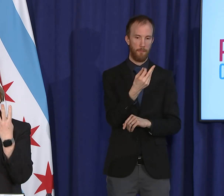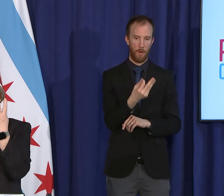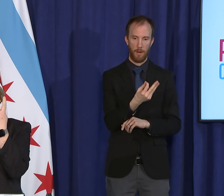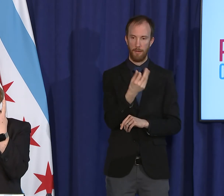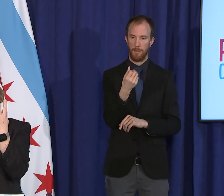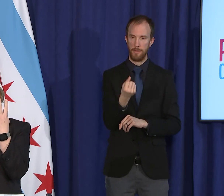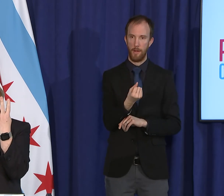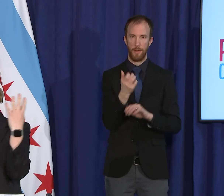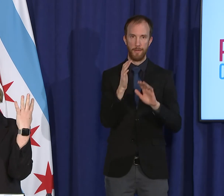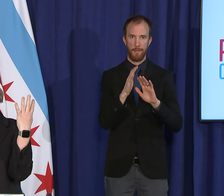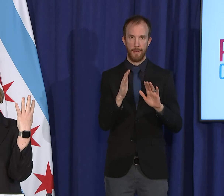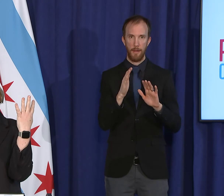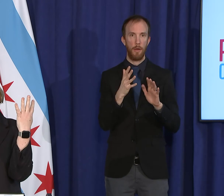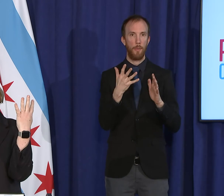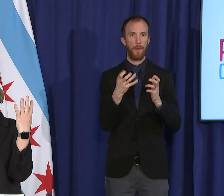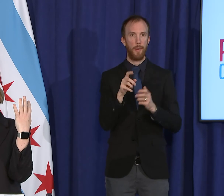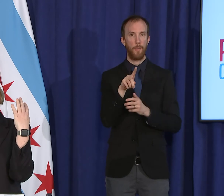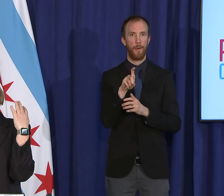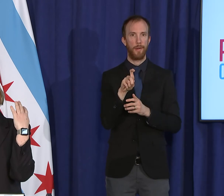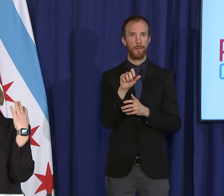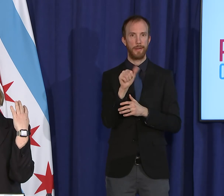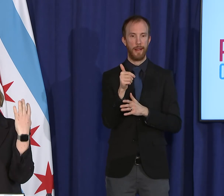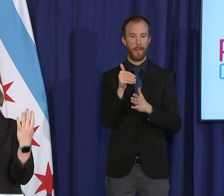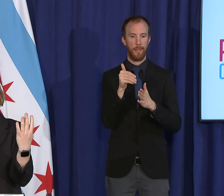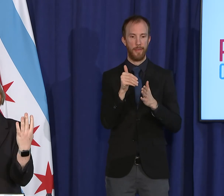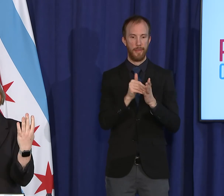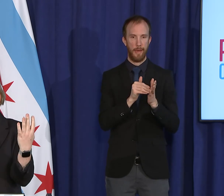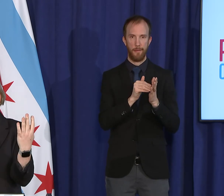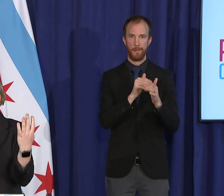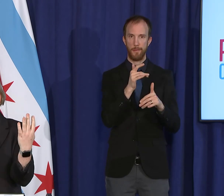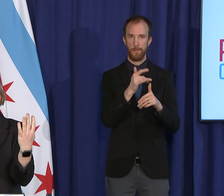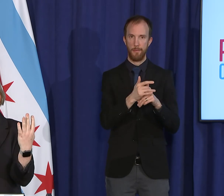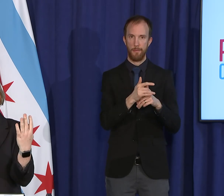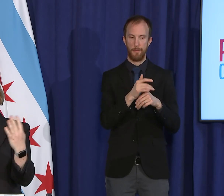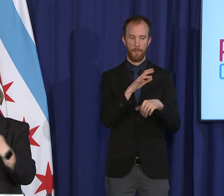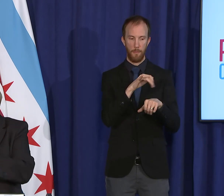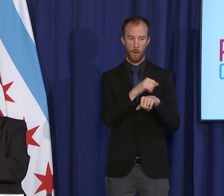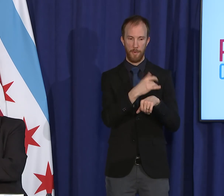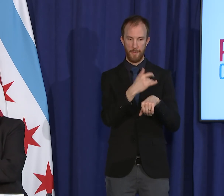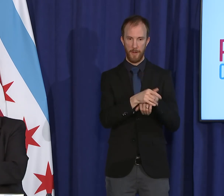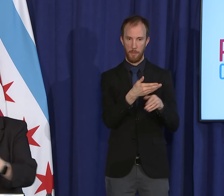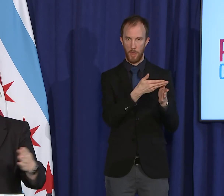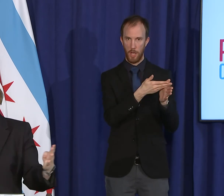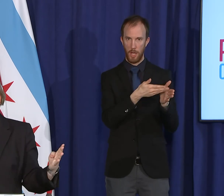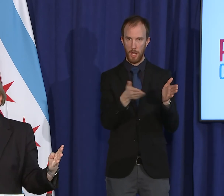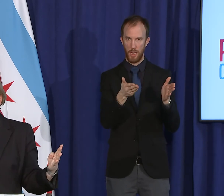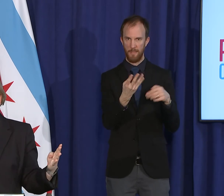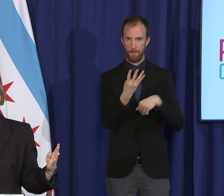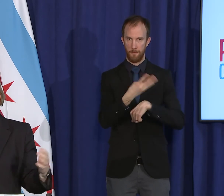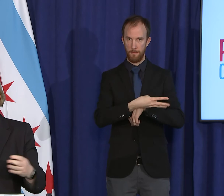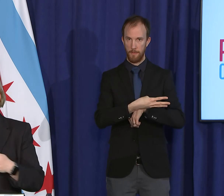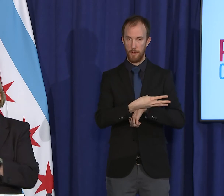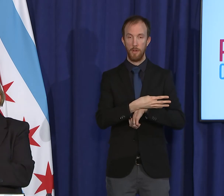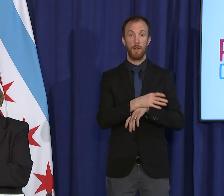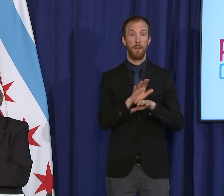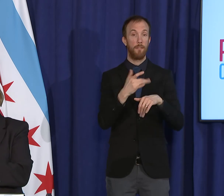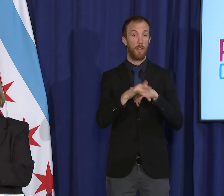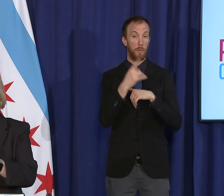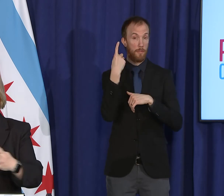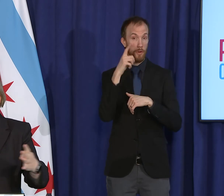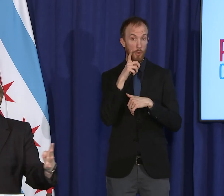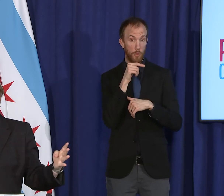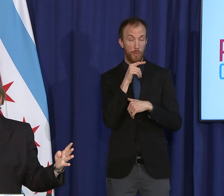Sunday, 110,000 appointments available. Only open to people over 65 who live anywhere in Illinois.